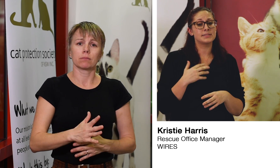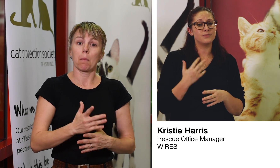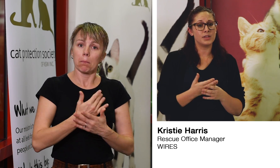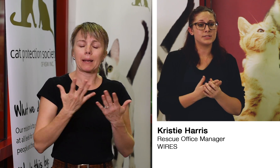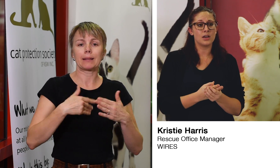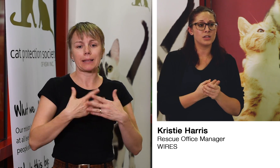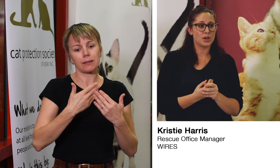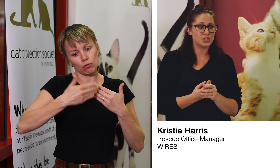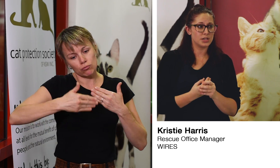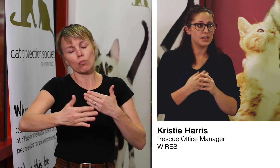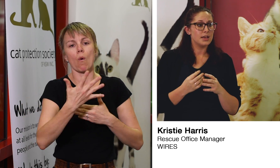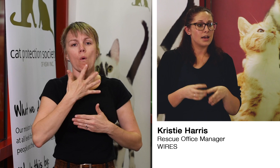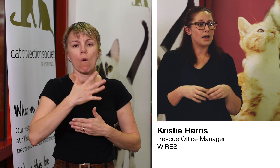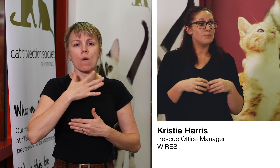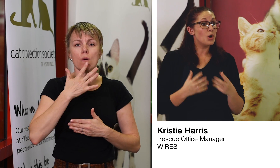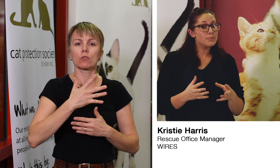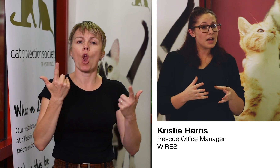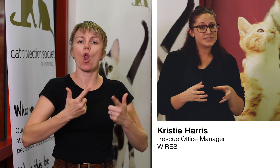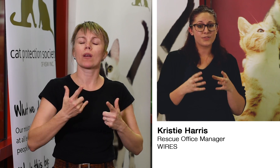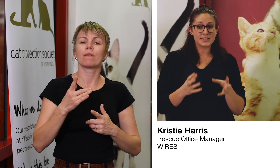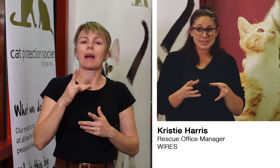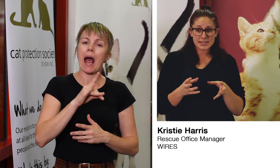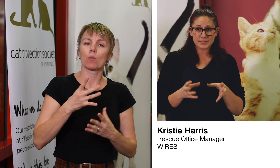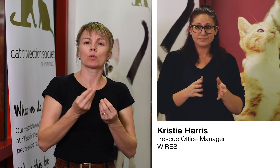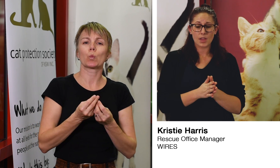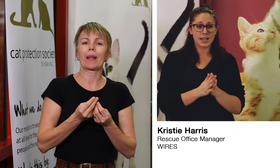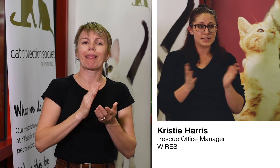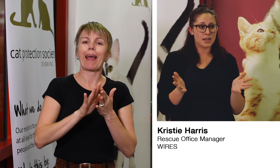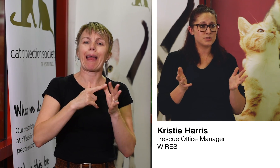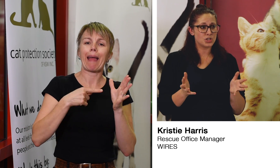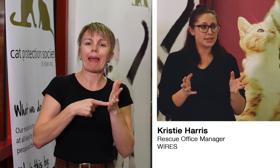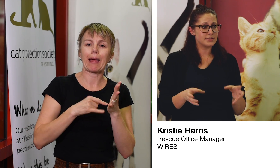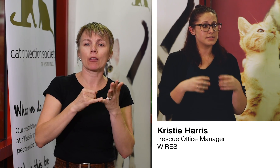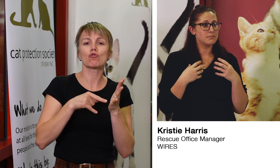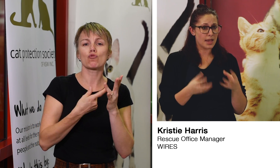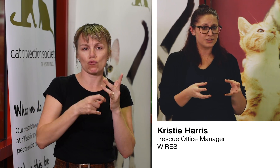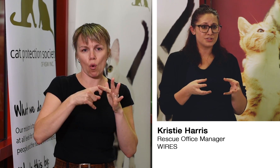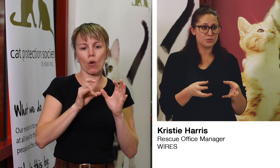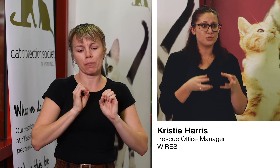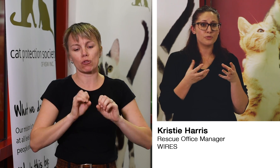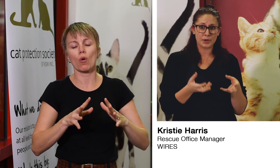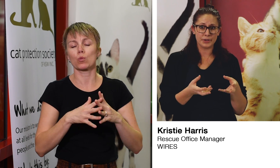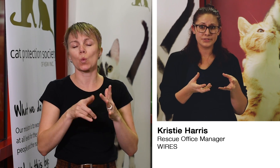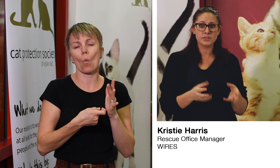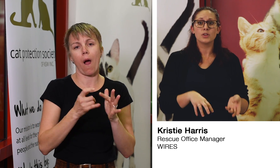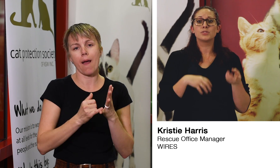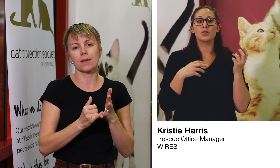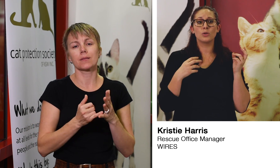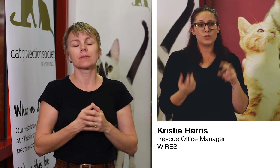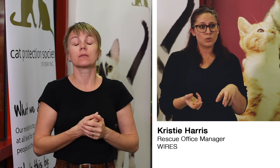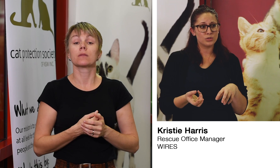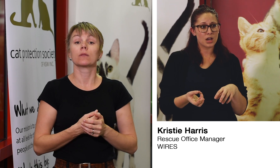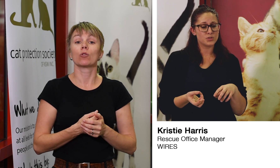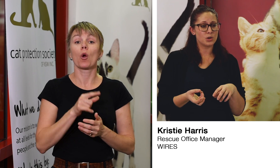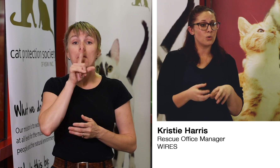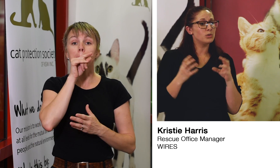had severe dehydration. Bird baths are fantastic, as the name suggests, mainly suitable for birds. So if